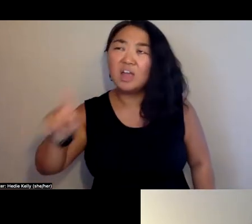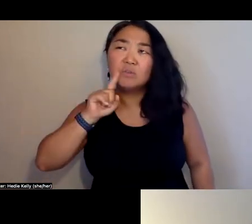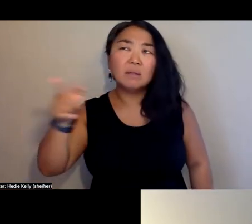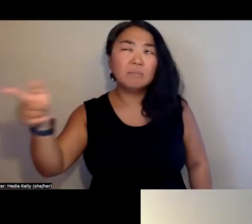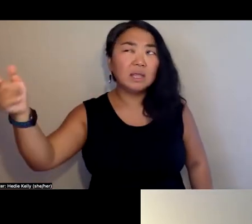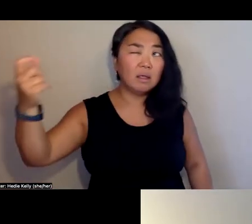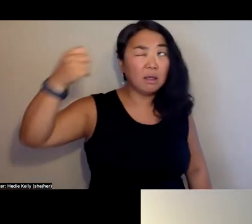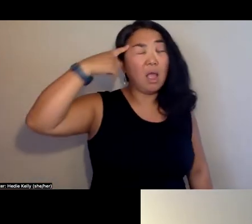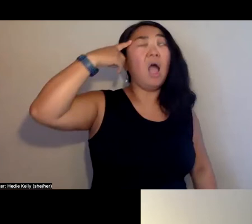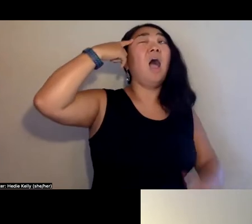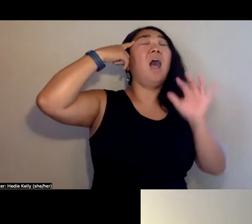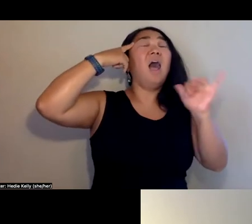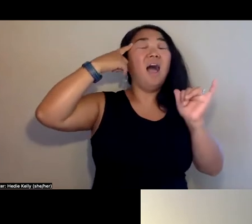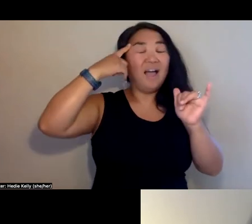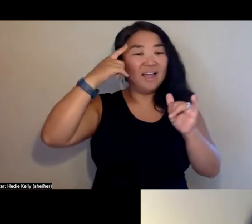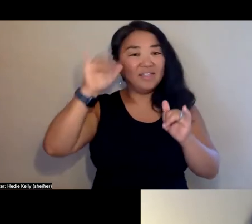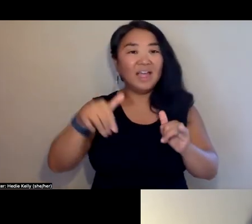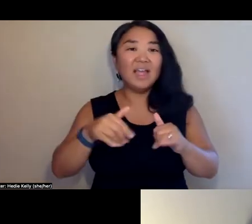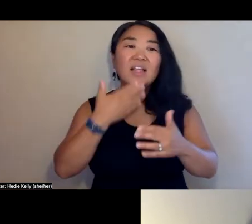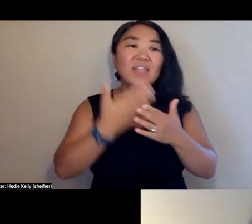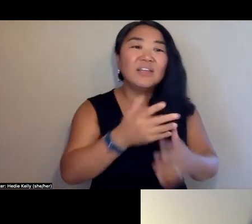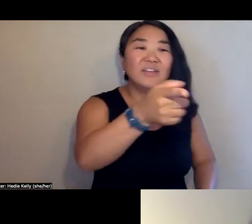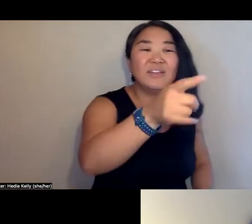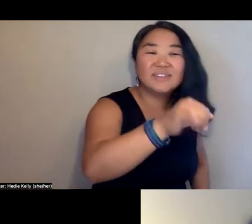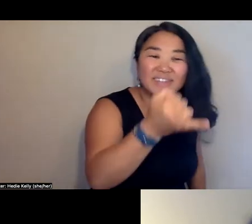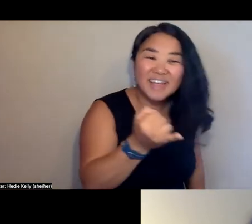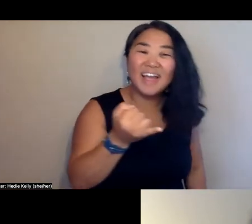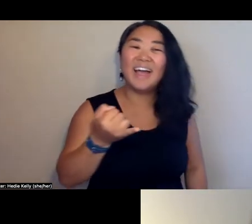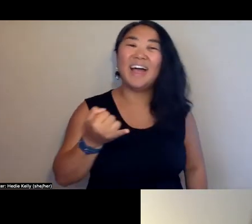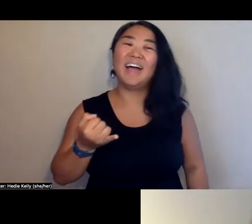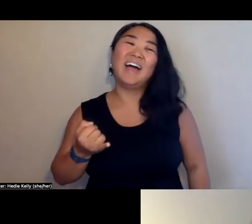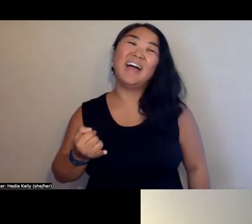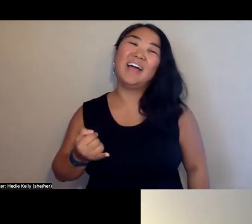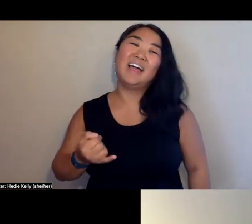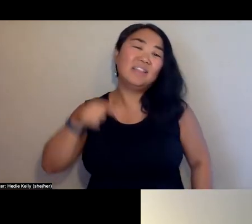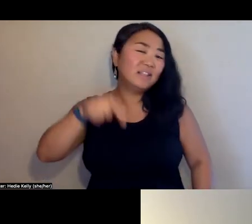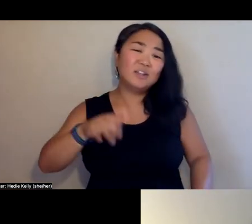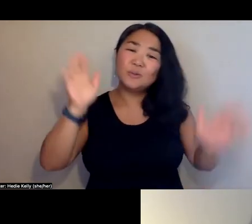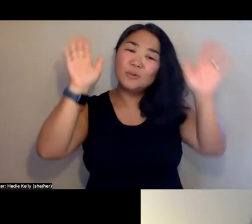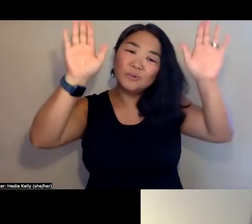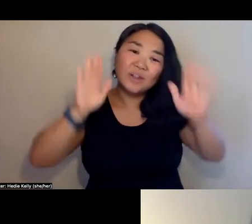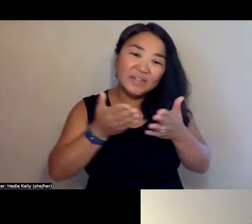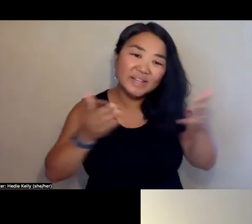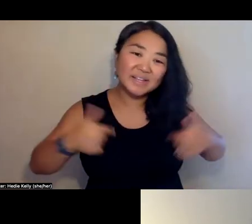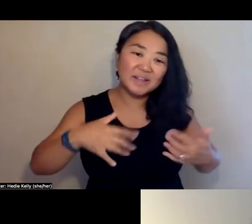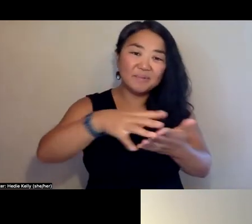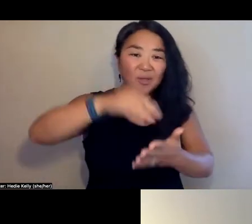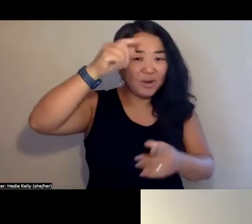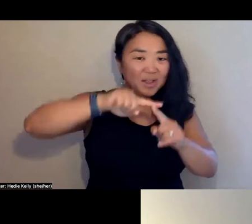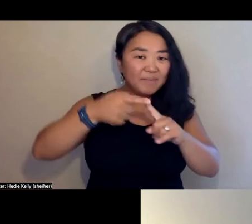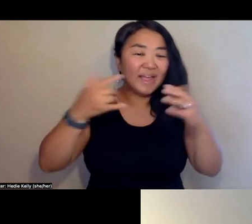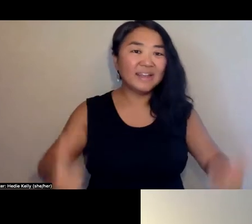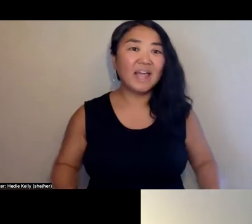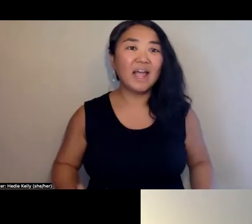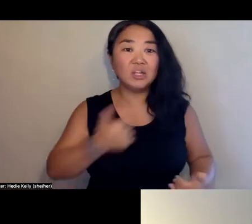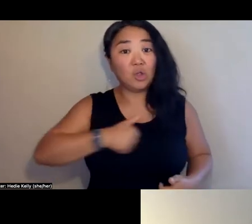of my brain. And thank you, Jacques-Jean, for this extraordinary thing that I'm learning about. Sorry to take so